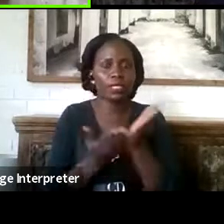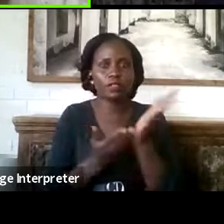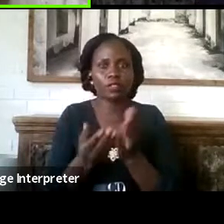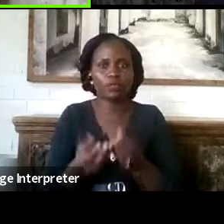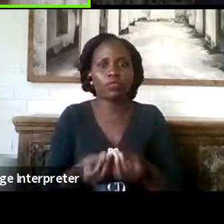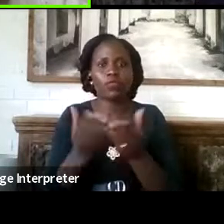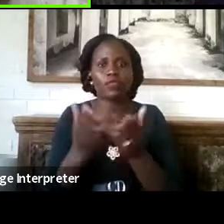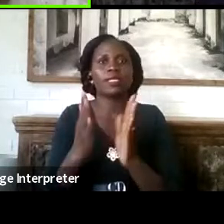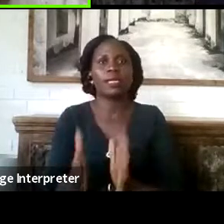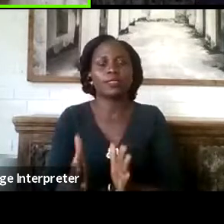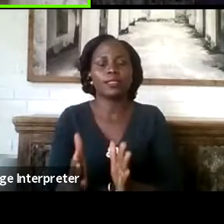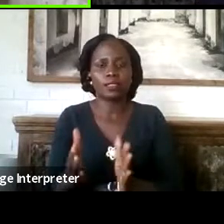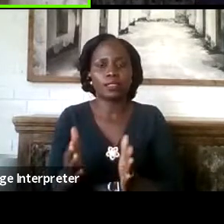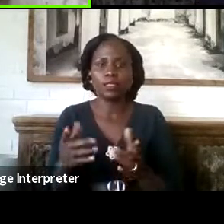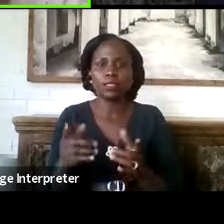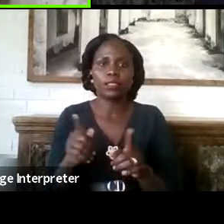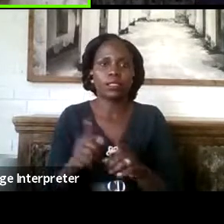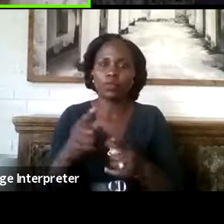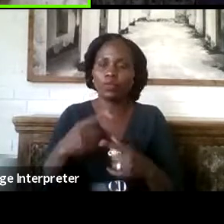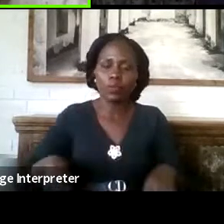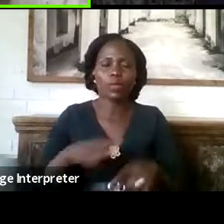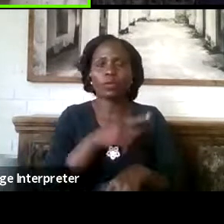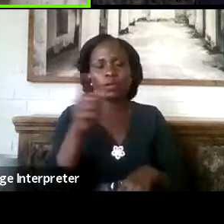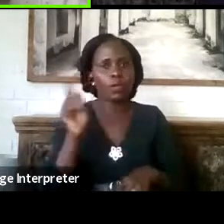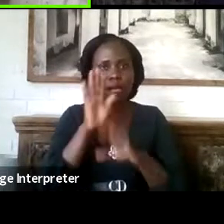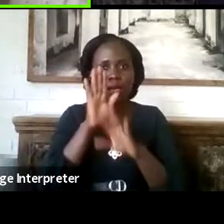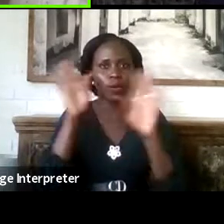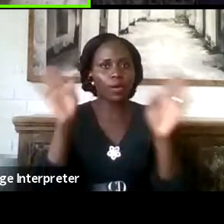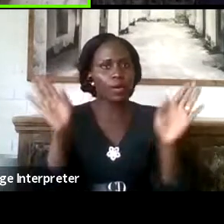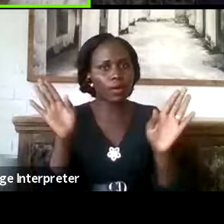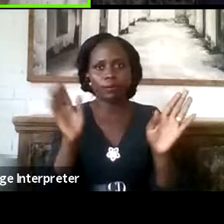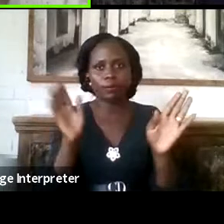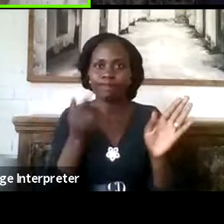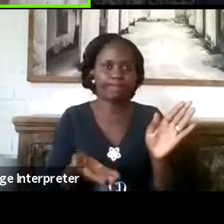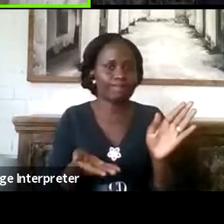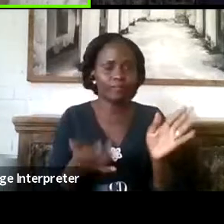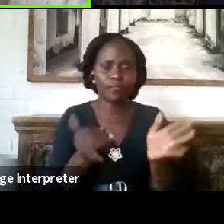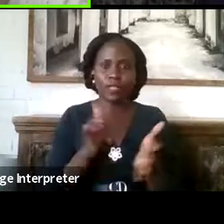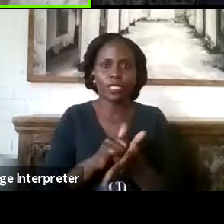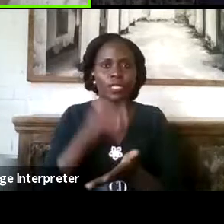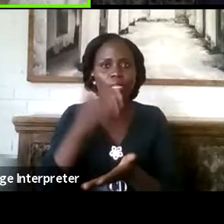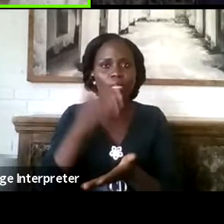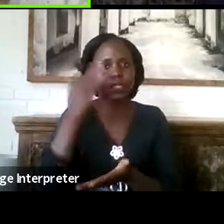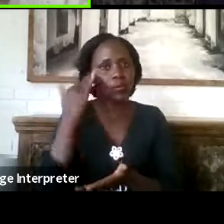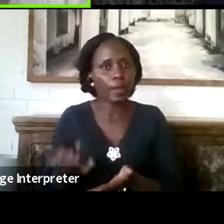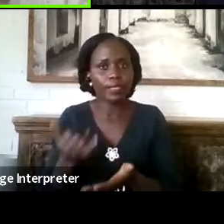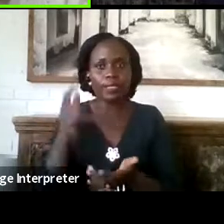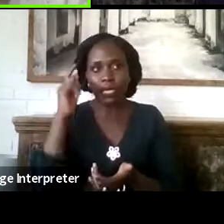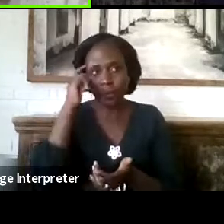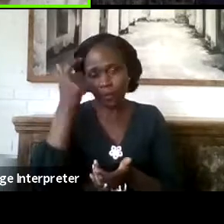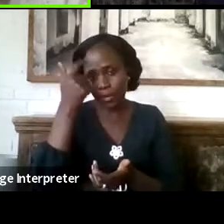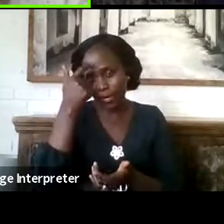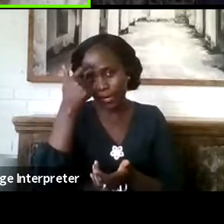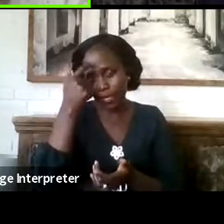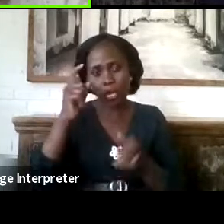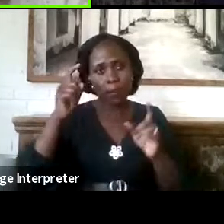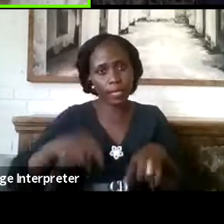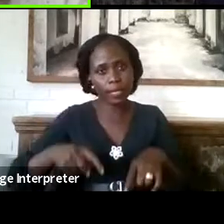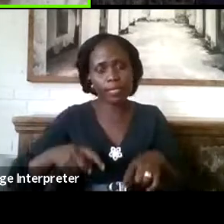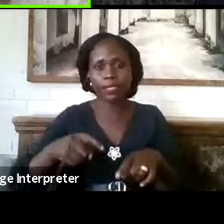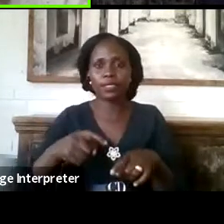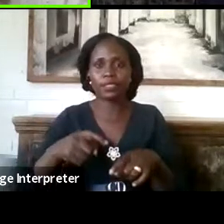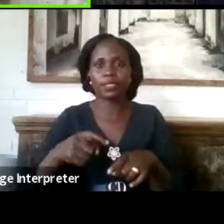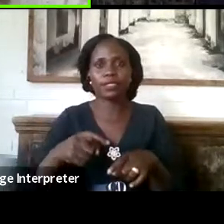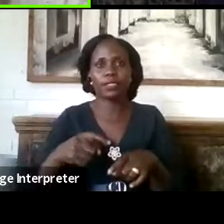all aware of that. So I think that's where government should come